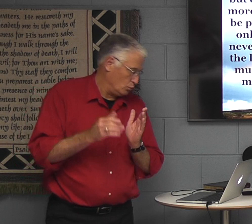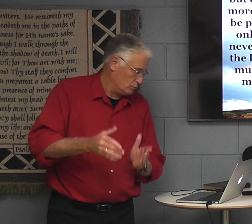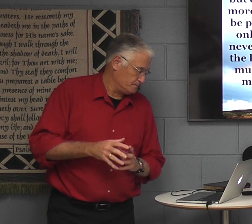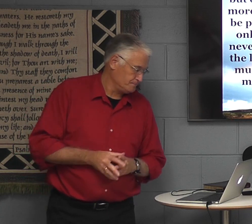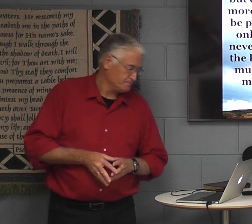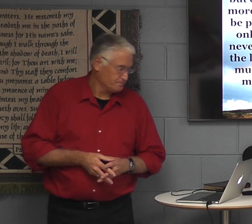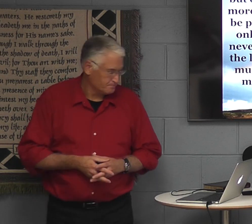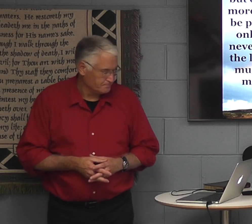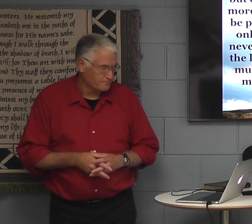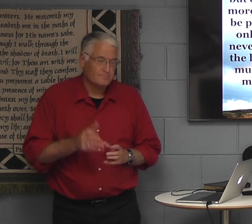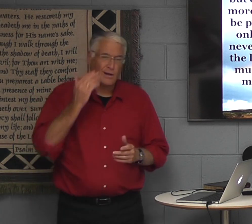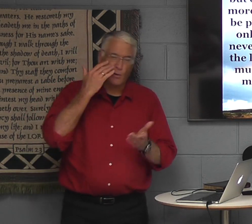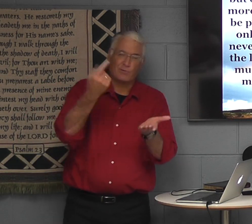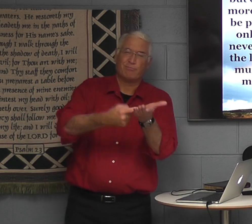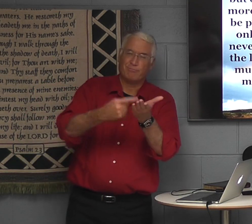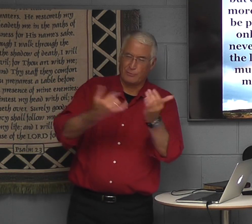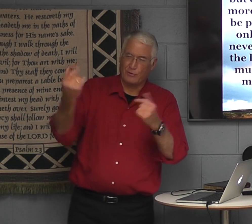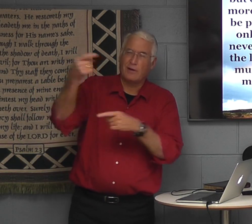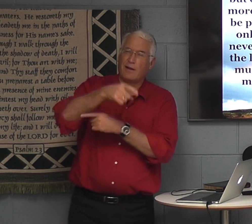Always. All murderers, always.